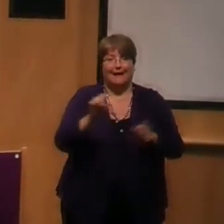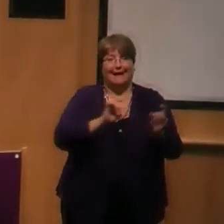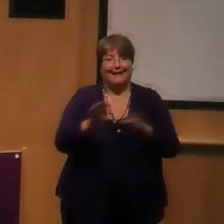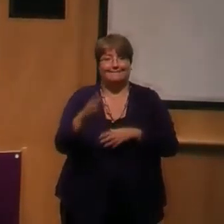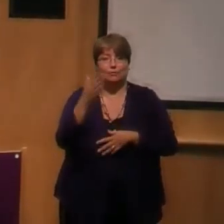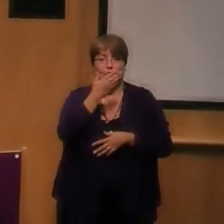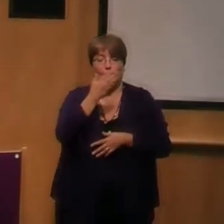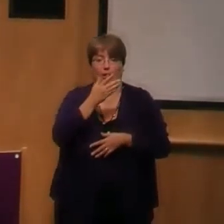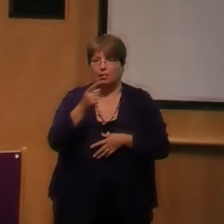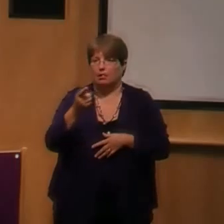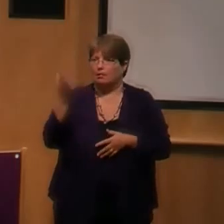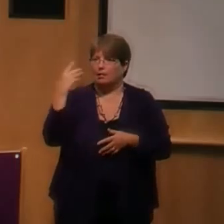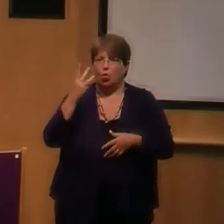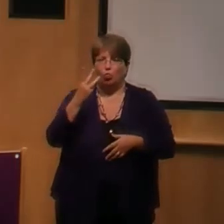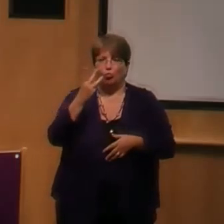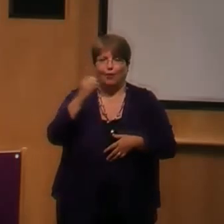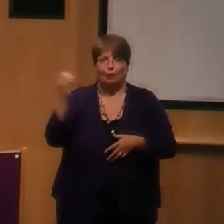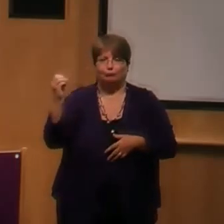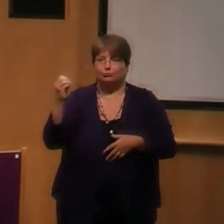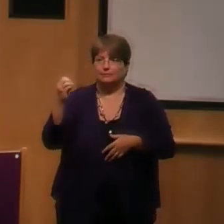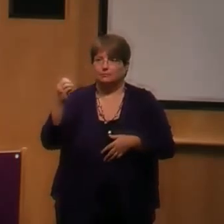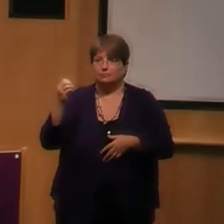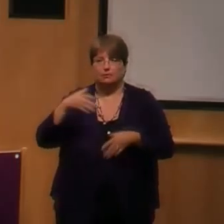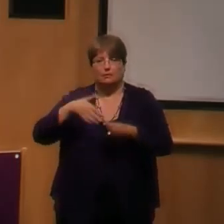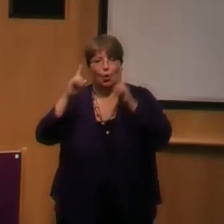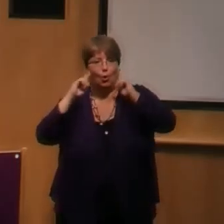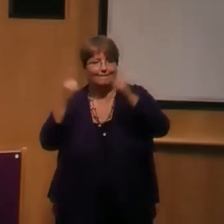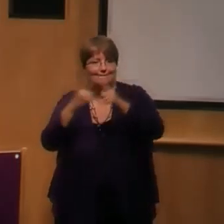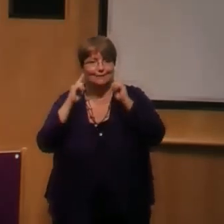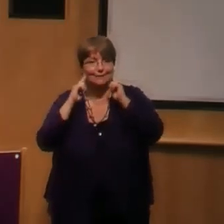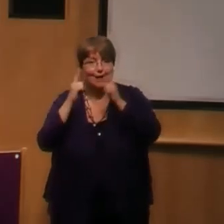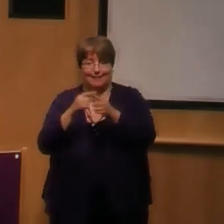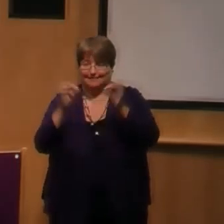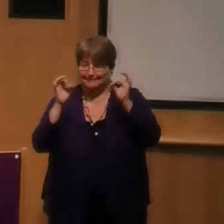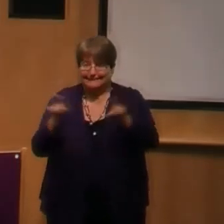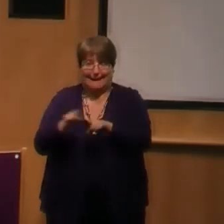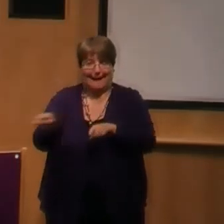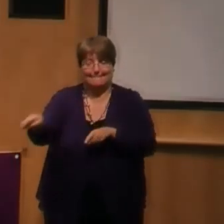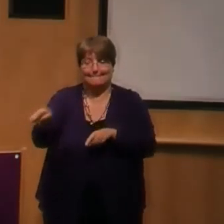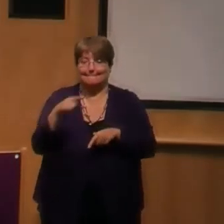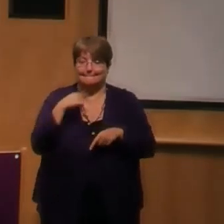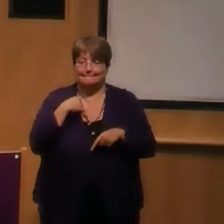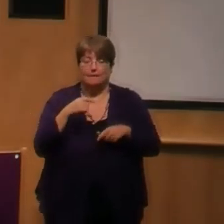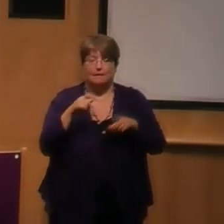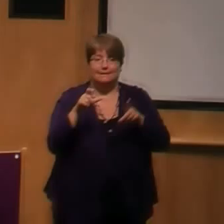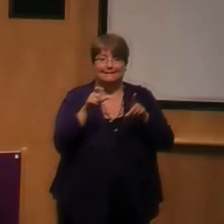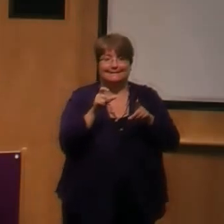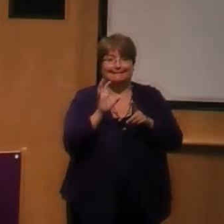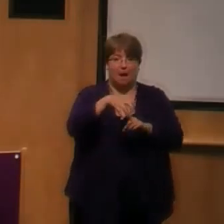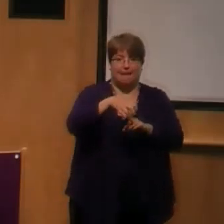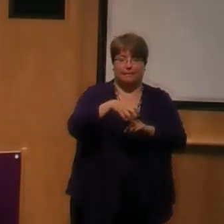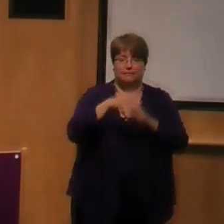mentioned. The young deaf people, I mentioned that there was 300 young deaf people